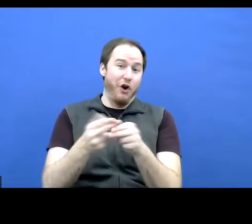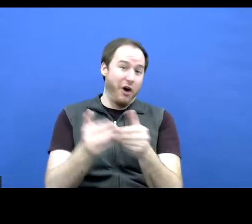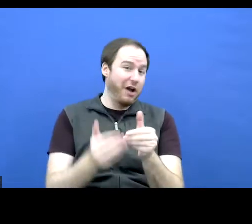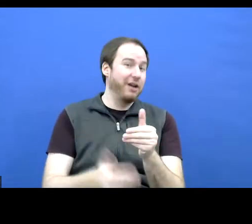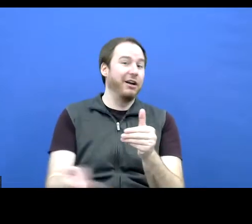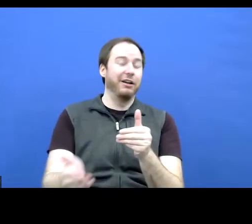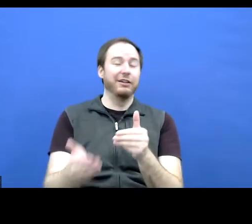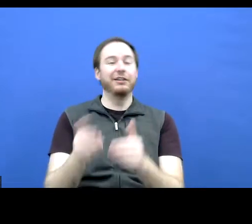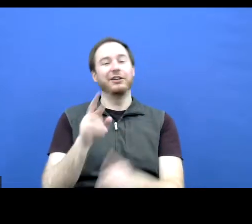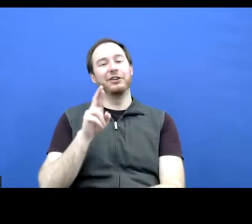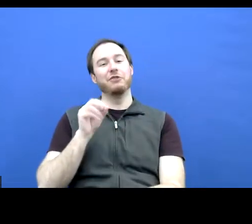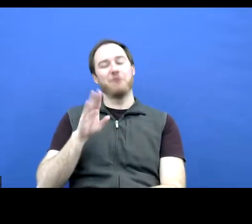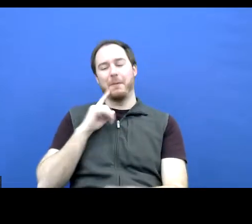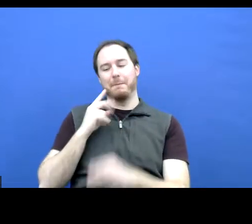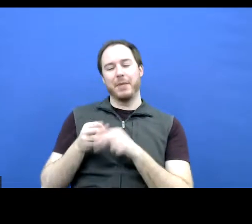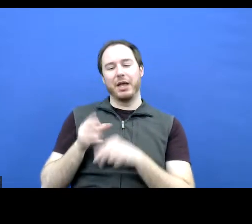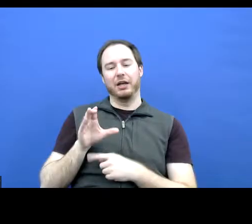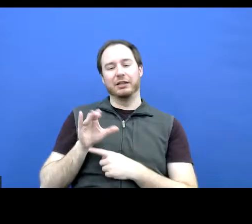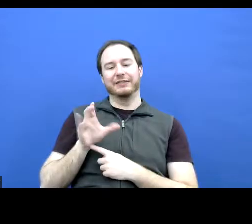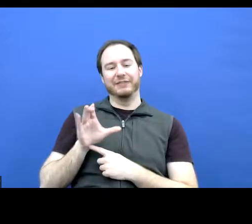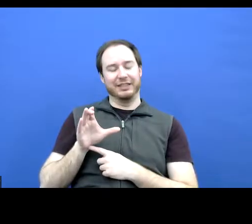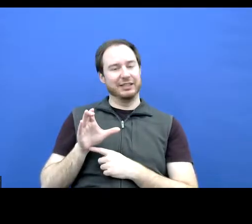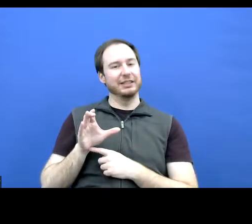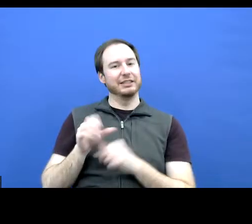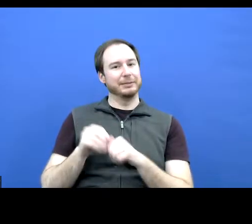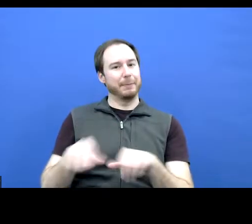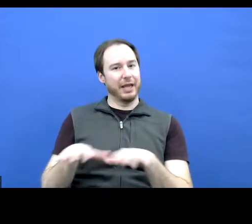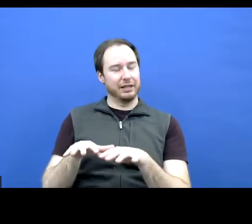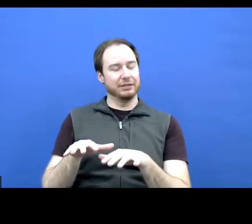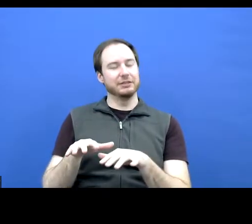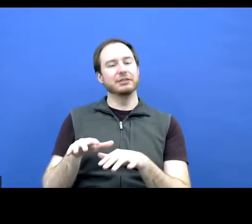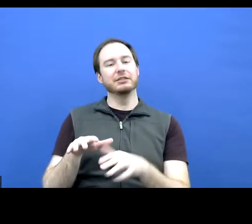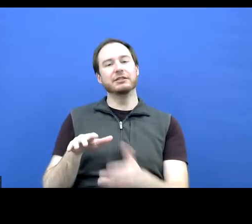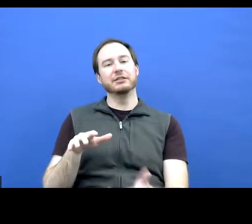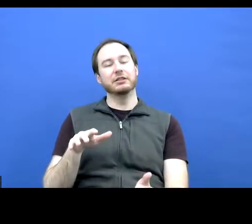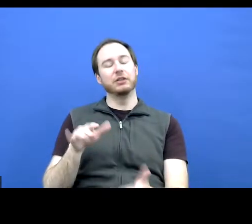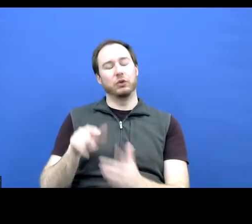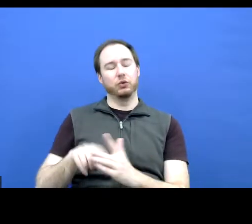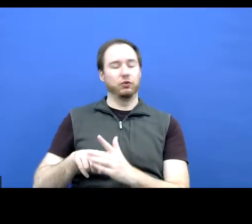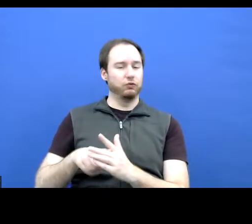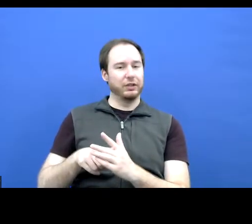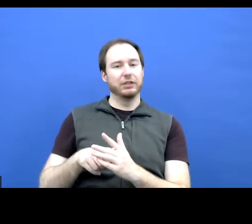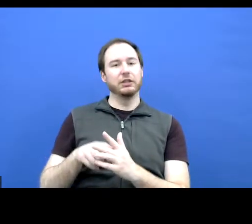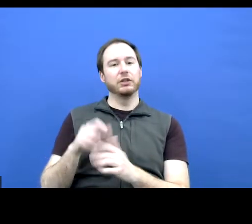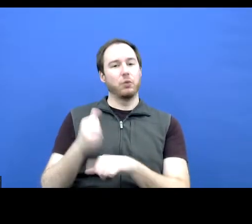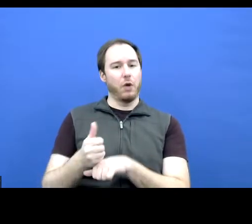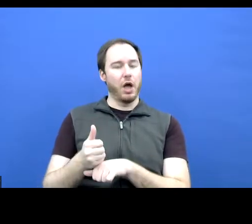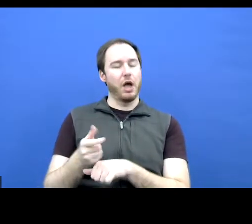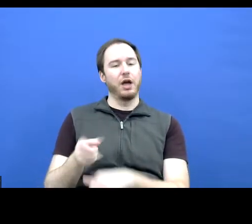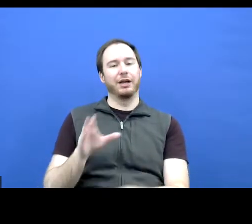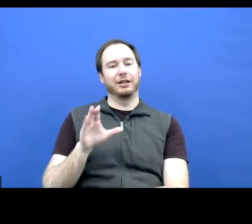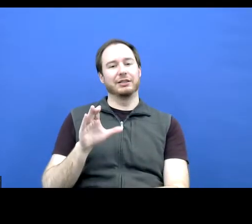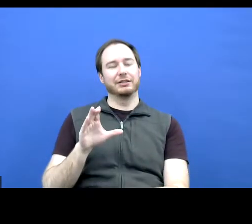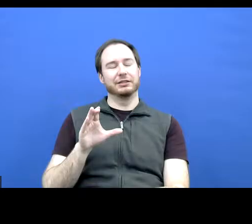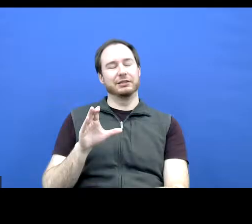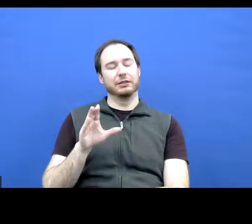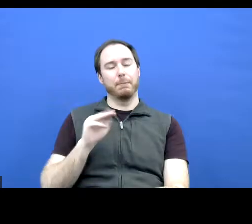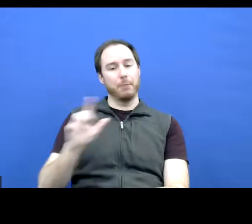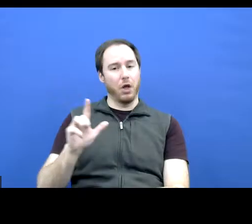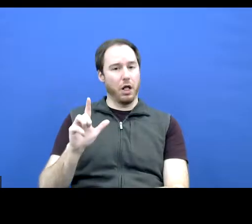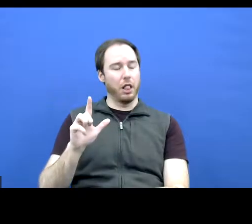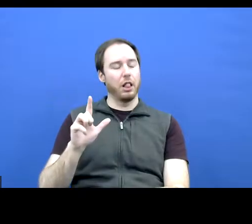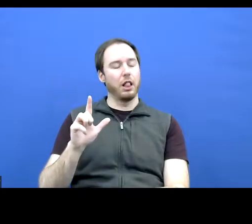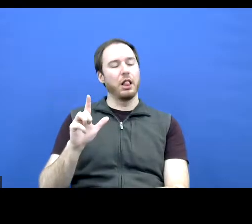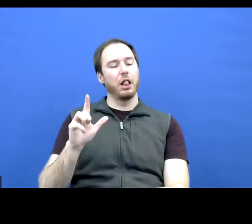As Rob mentioned, from the civic space, one of the things that when we did the original one, the